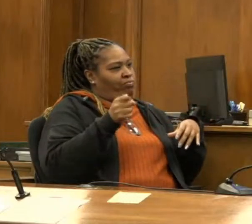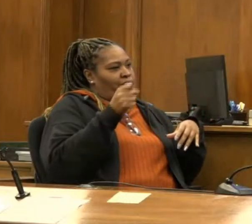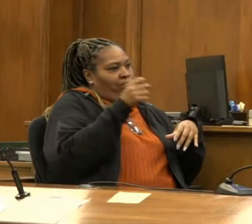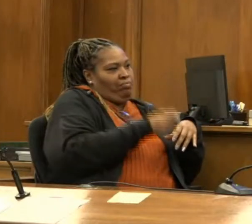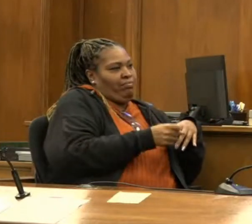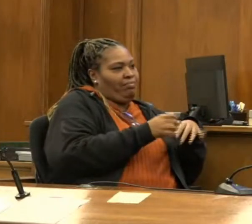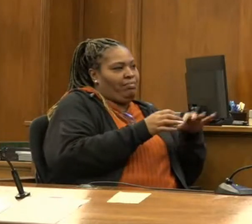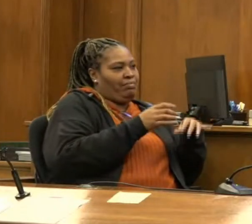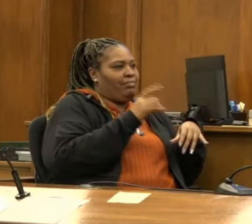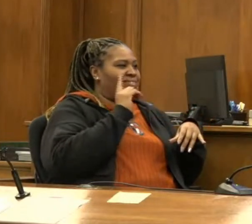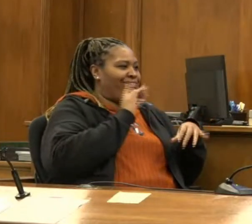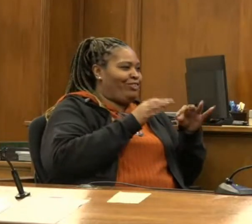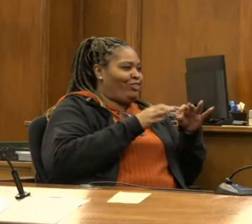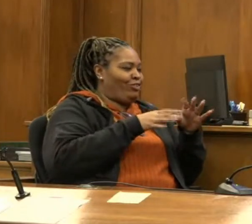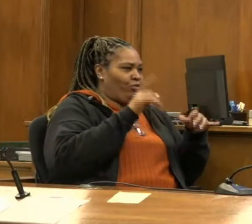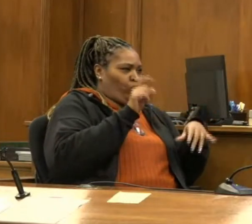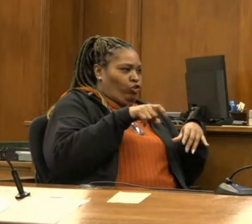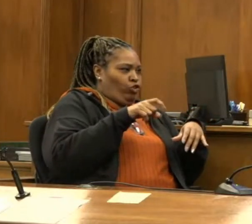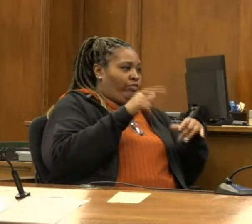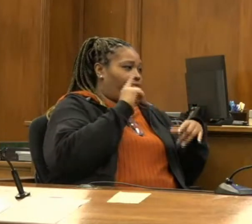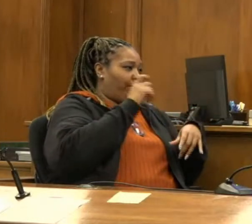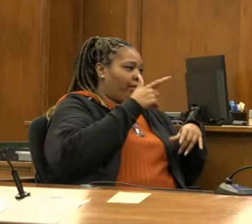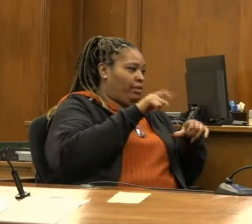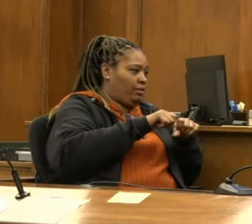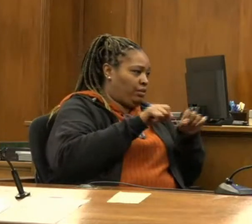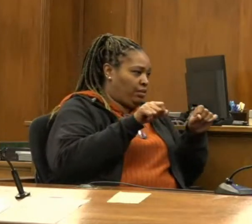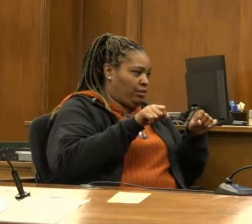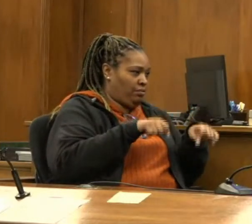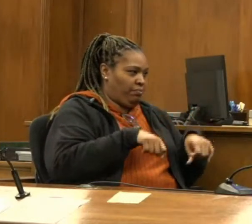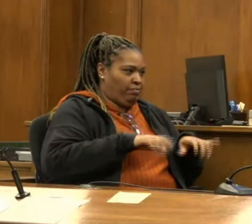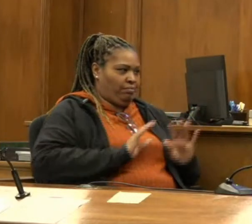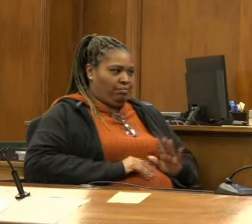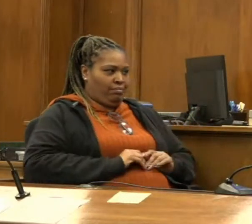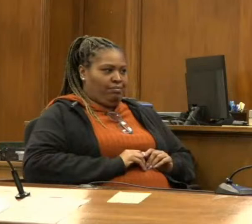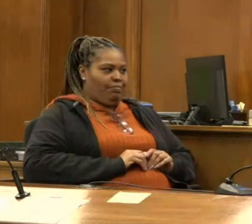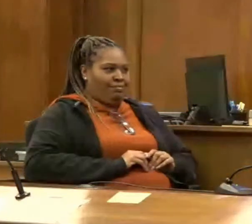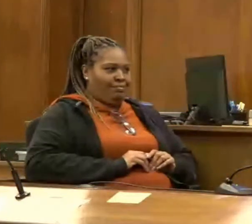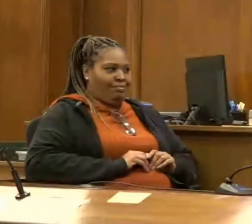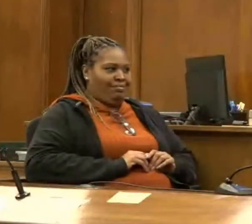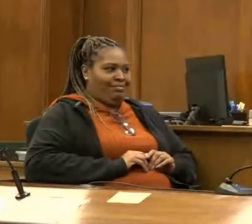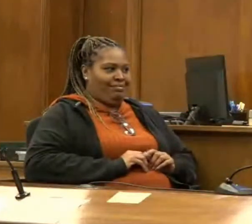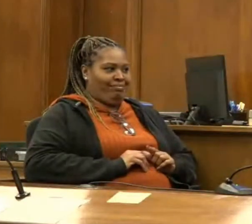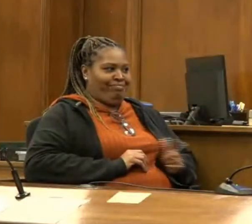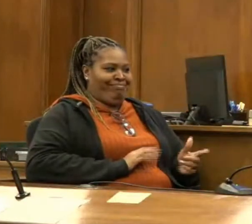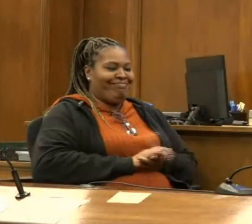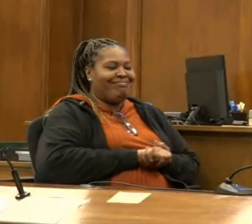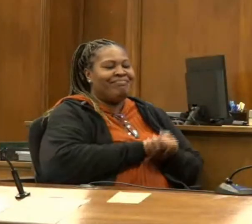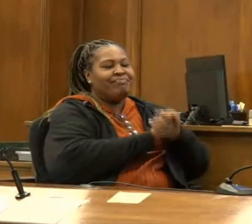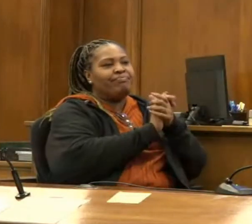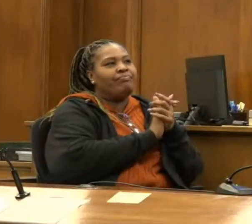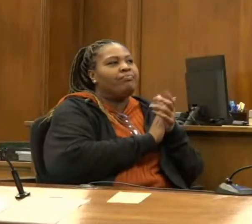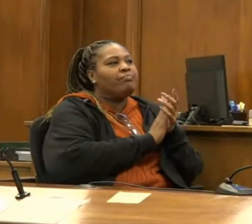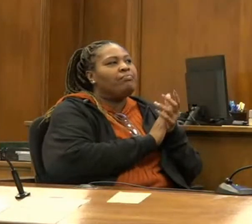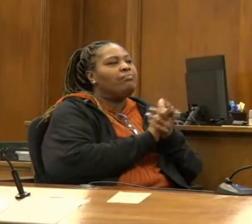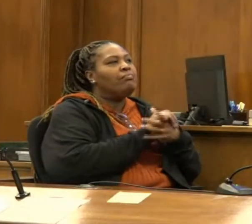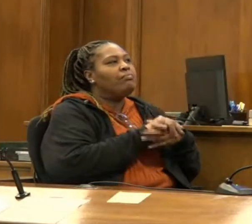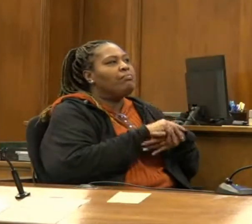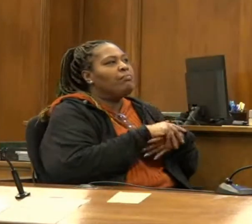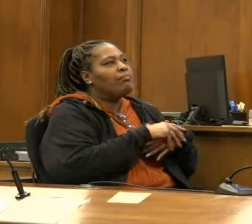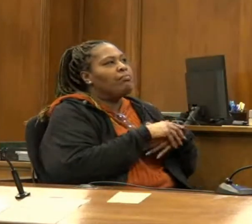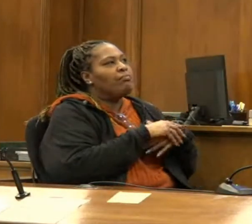We talked about rights as a deaf interpreter myself and having a deaf interpreter within the system.